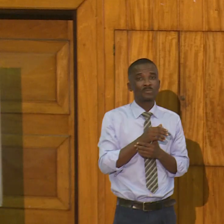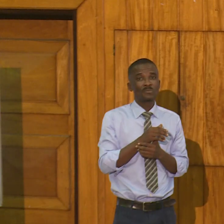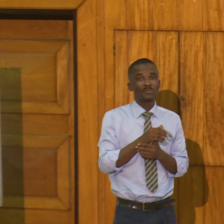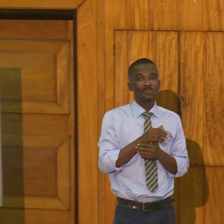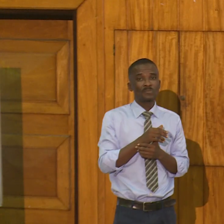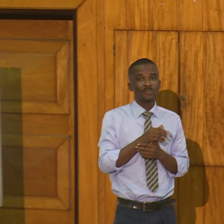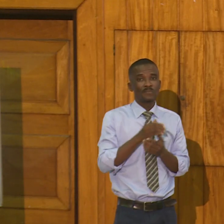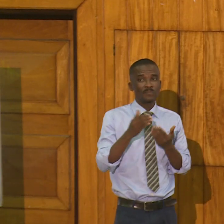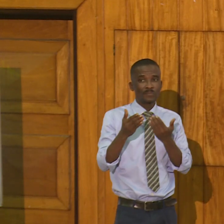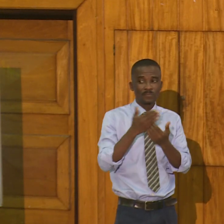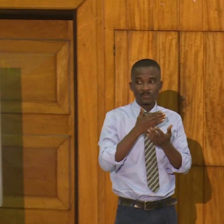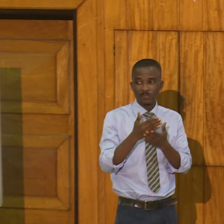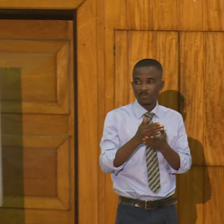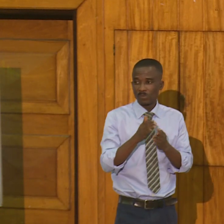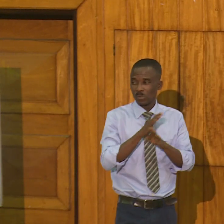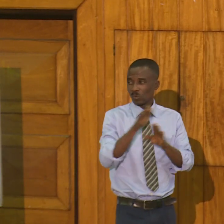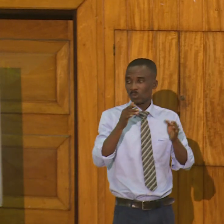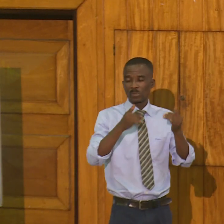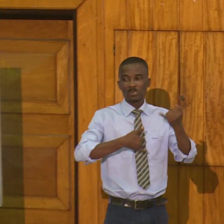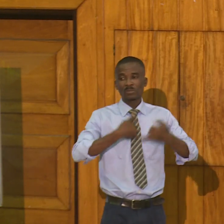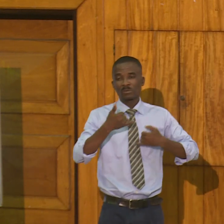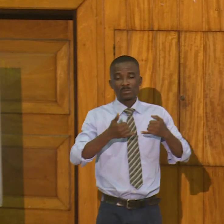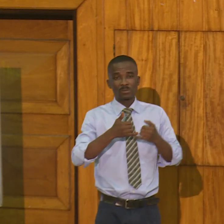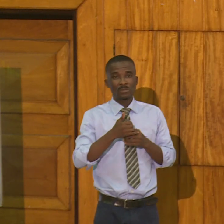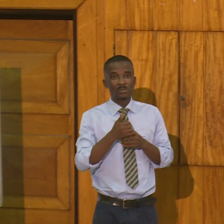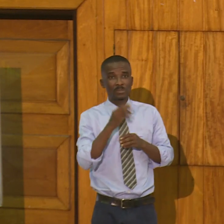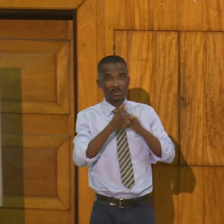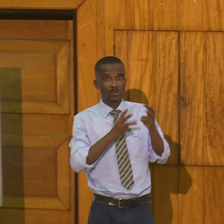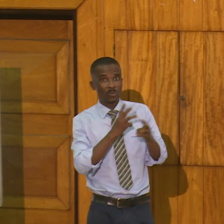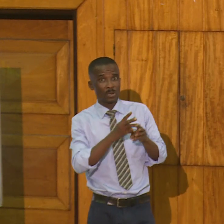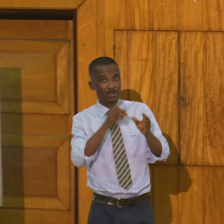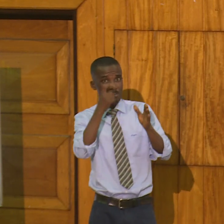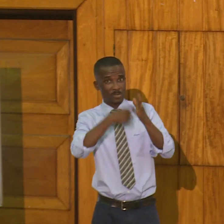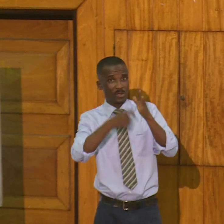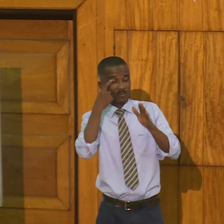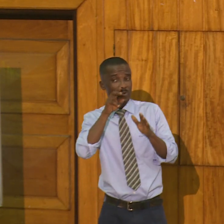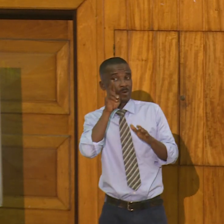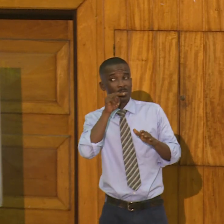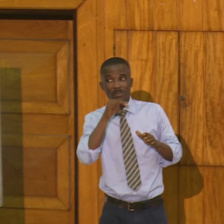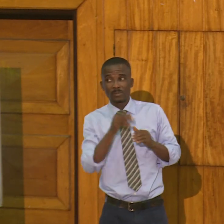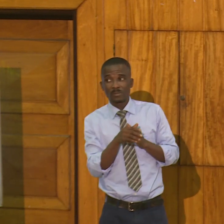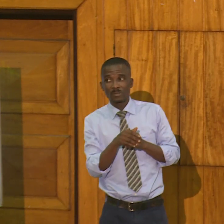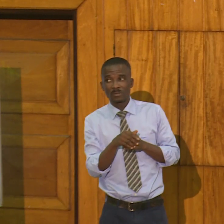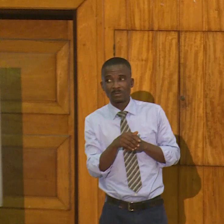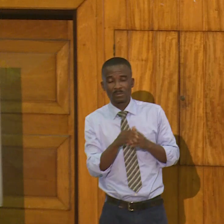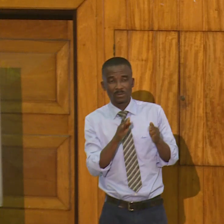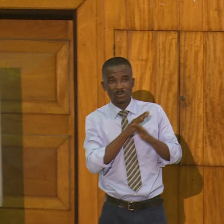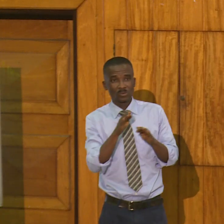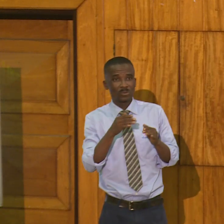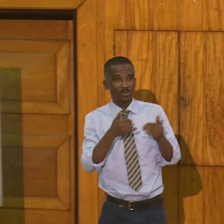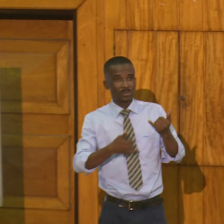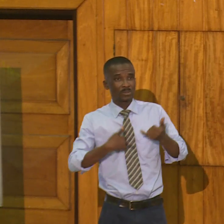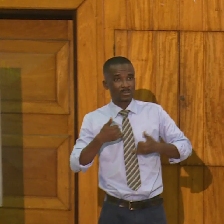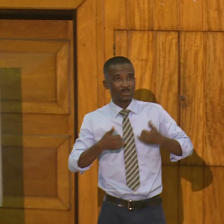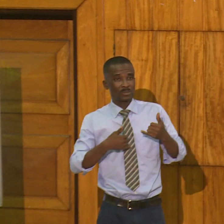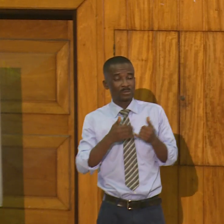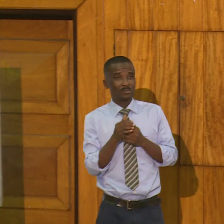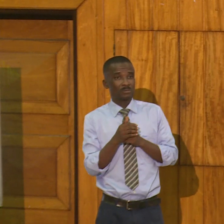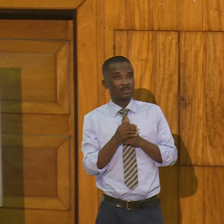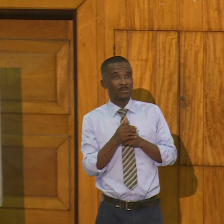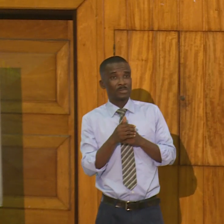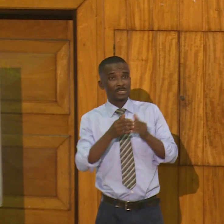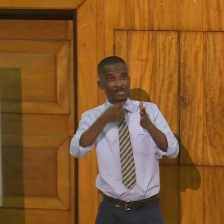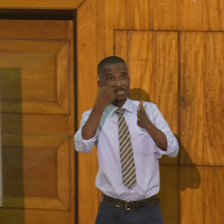thing is that they did not enjoy the global RFP price for Nigeria, and they did not also enjoy the duty waiver. That is the